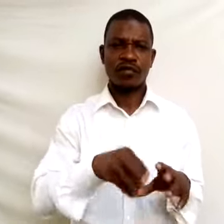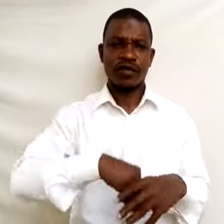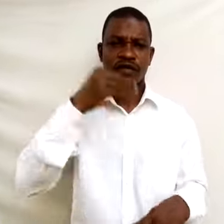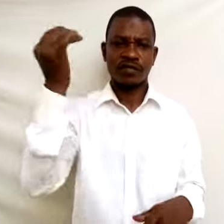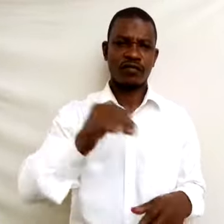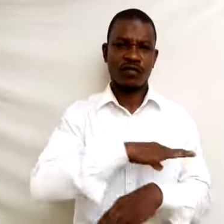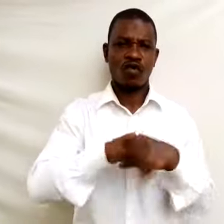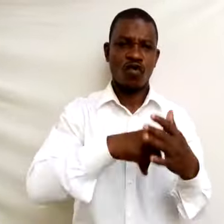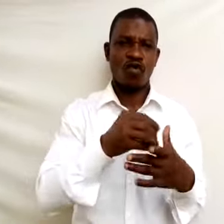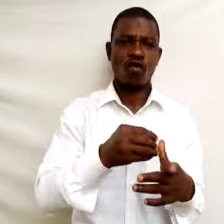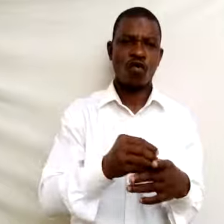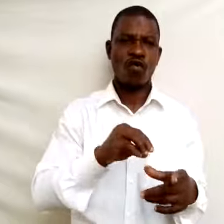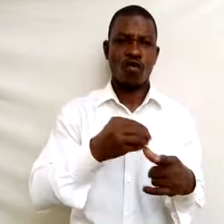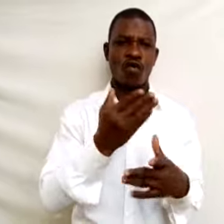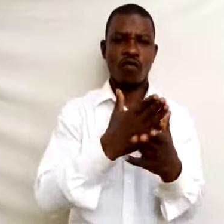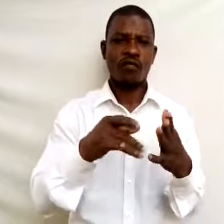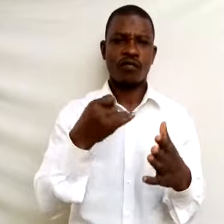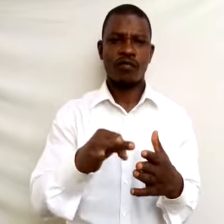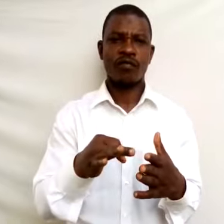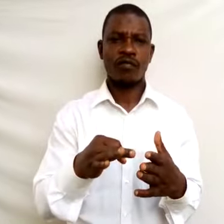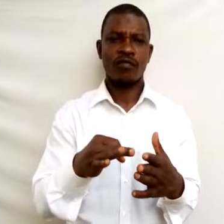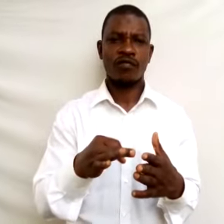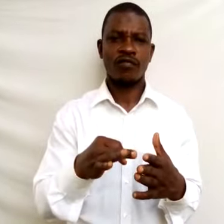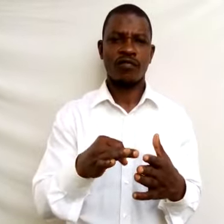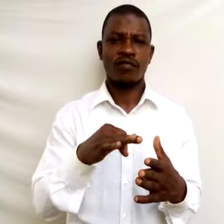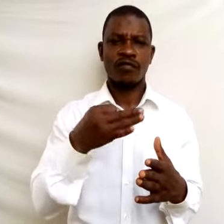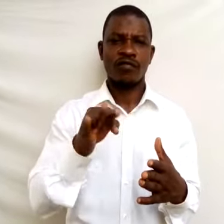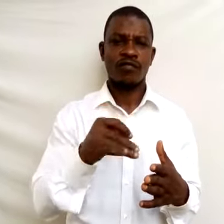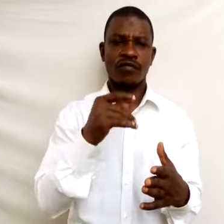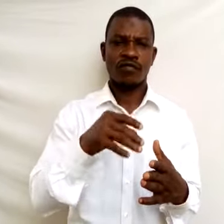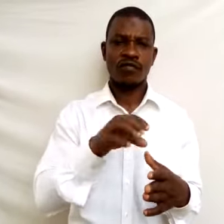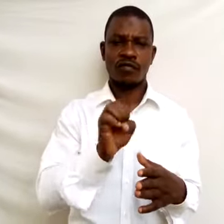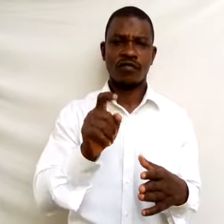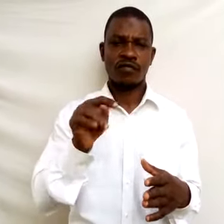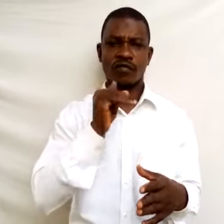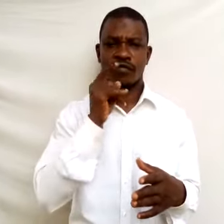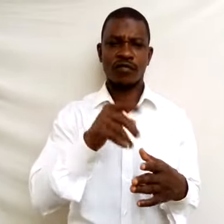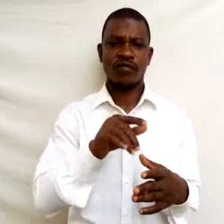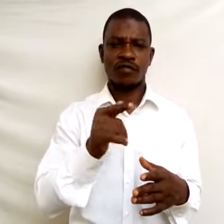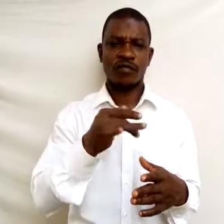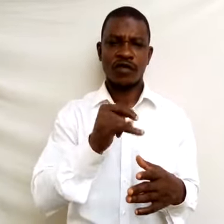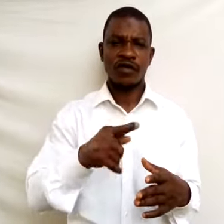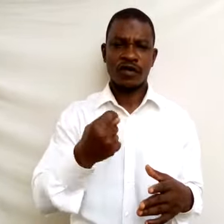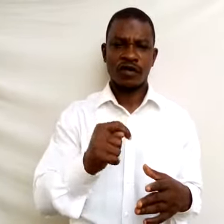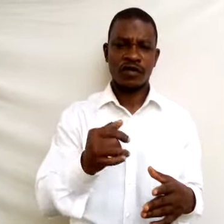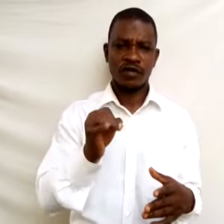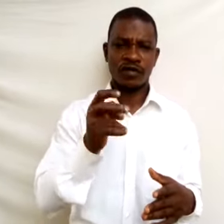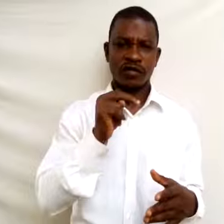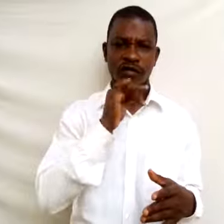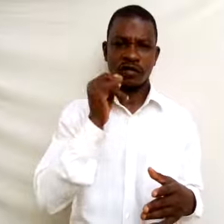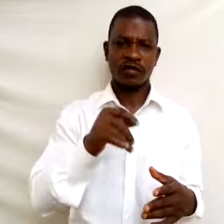all or parts of the external genitalia. External